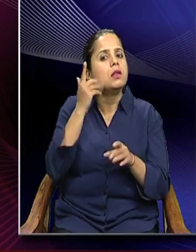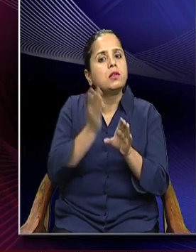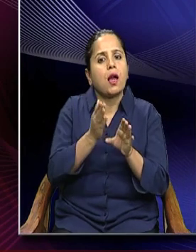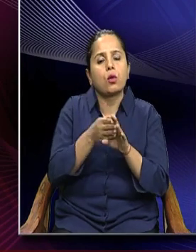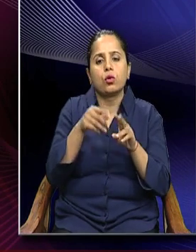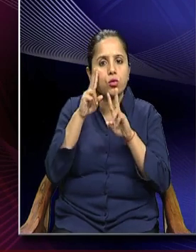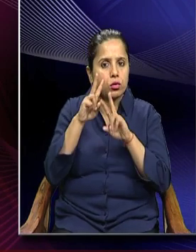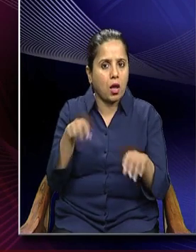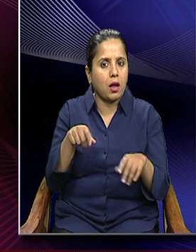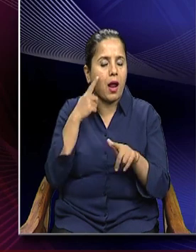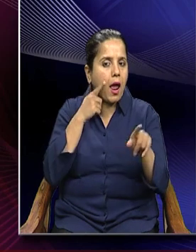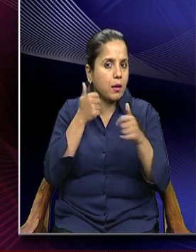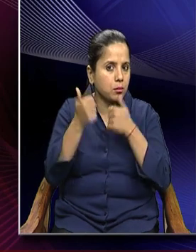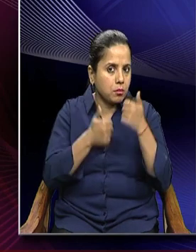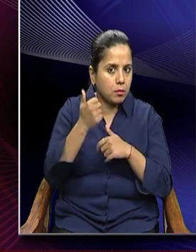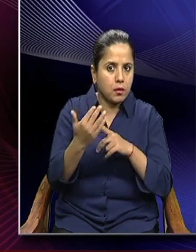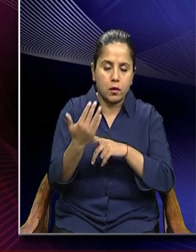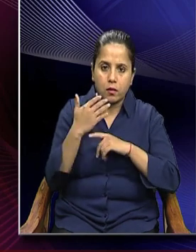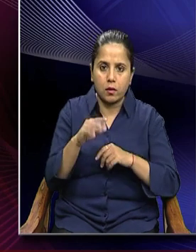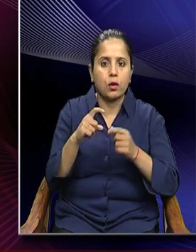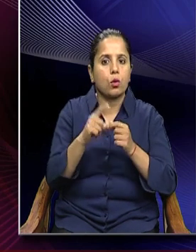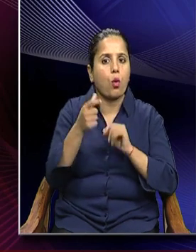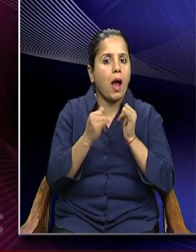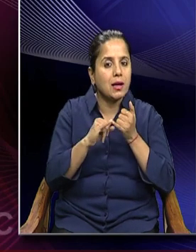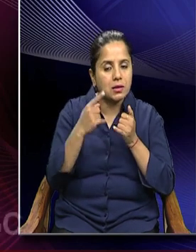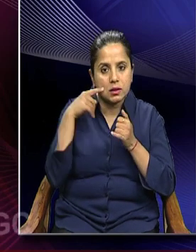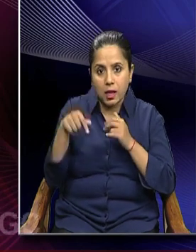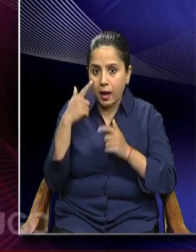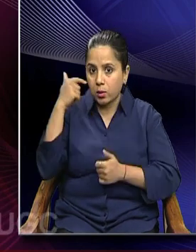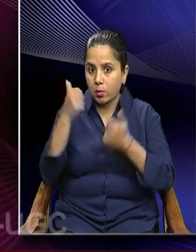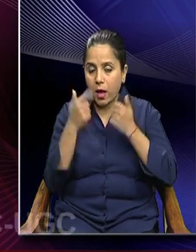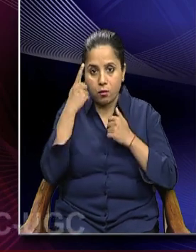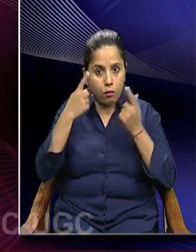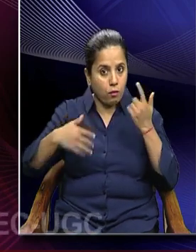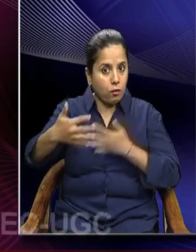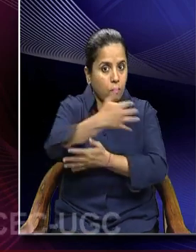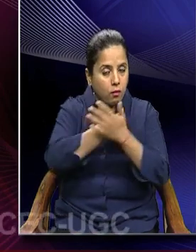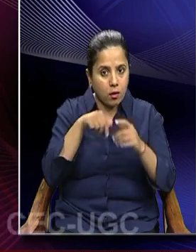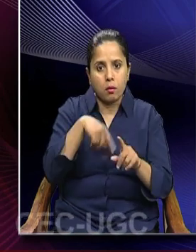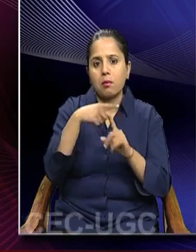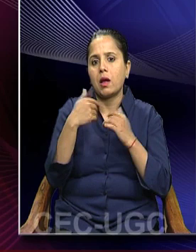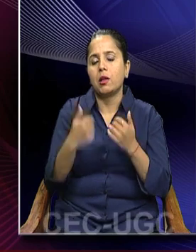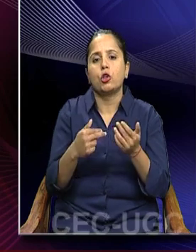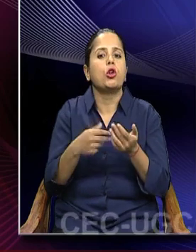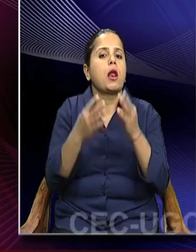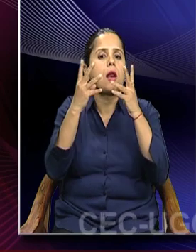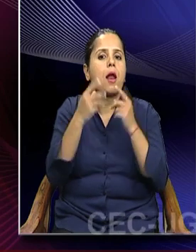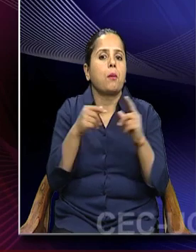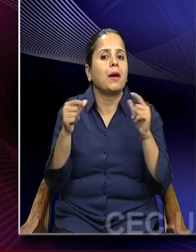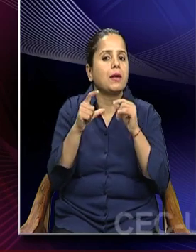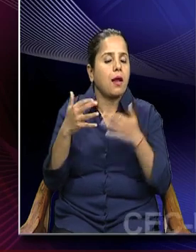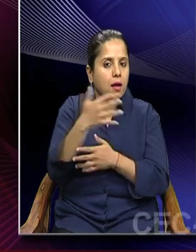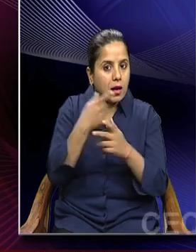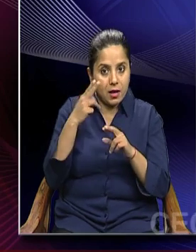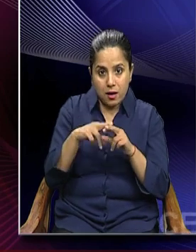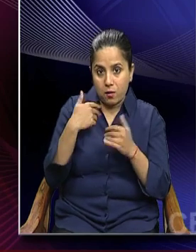depended on experimental and quasi-experimental investigation for the collection and analysis of numerical data. So,